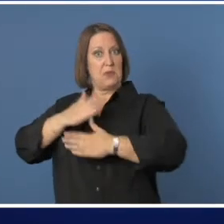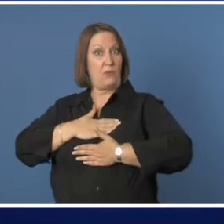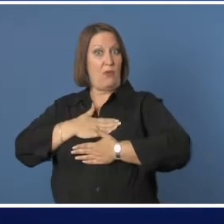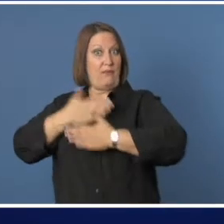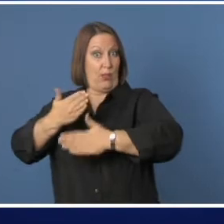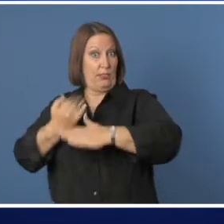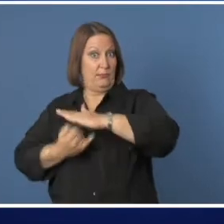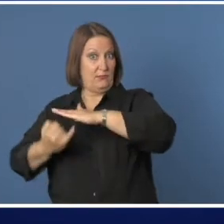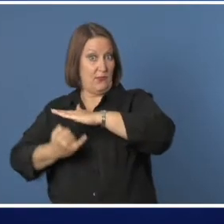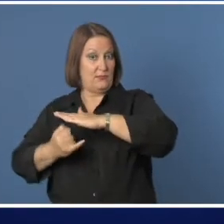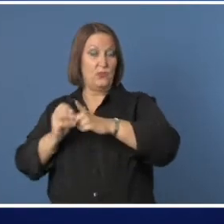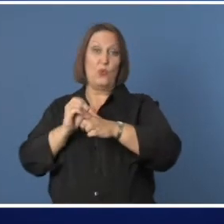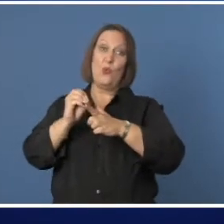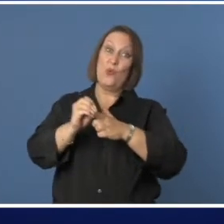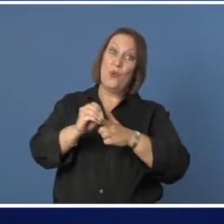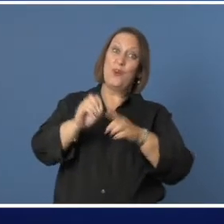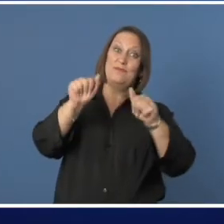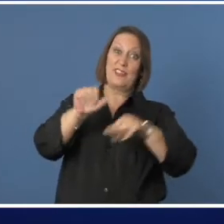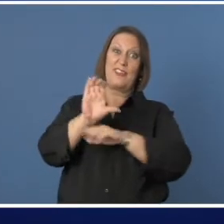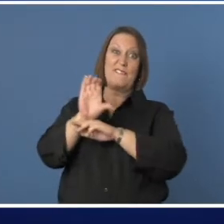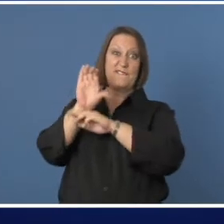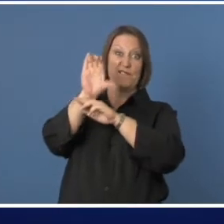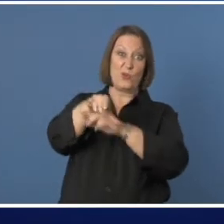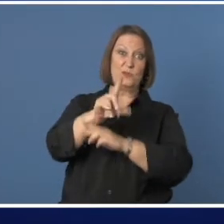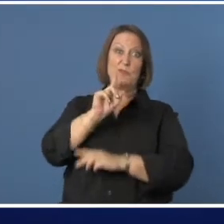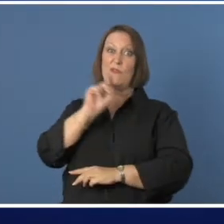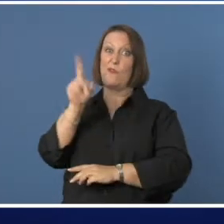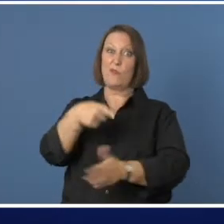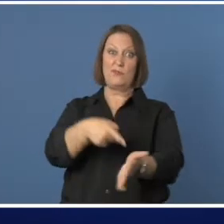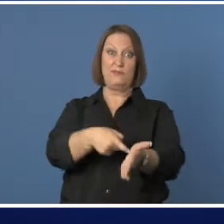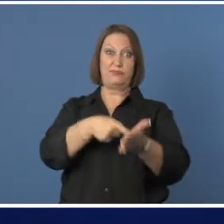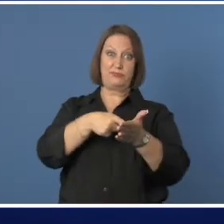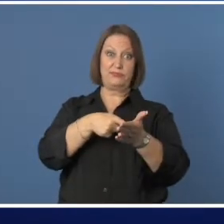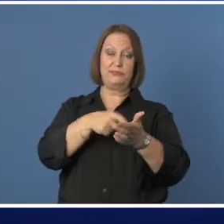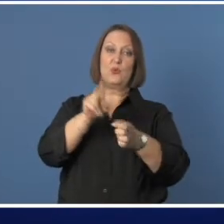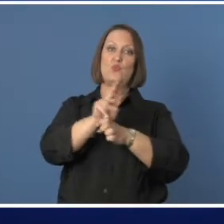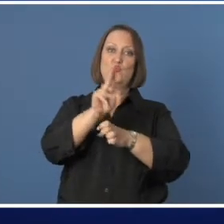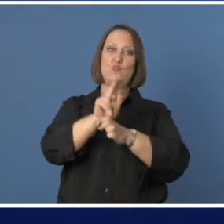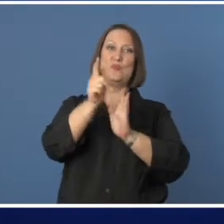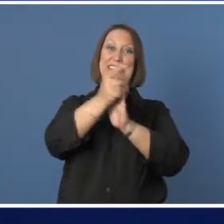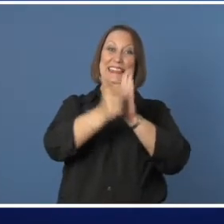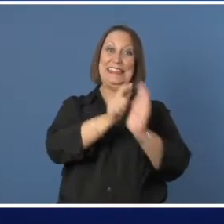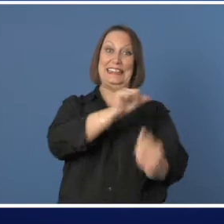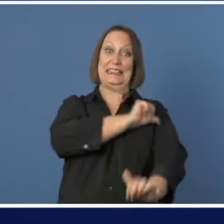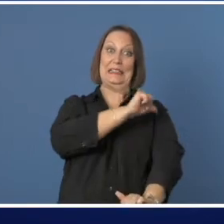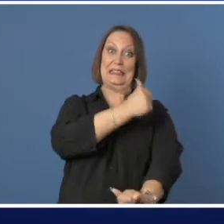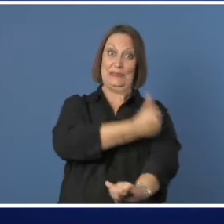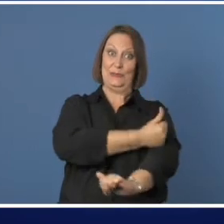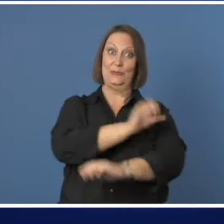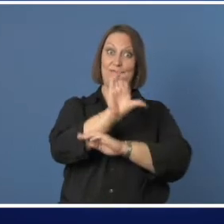or compelled on a mandatory basis through legal authority.